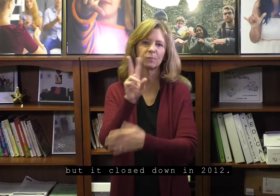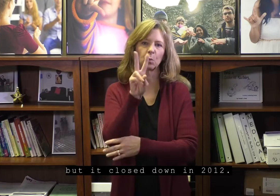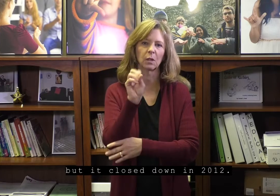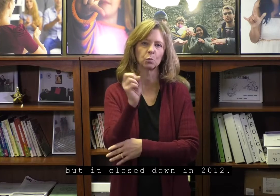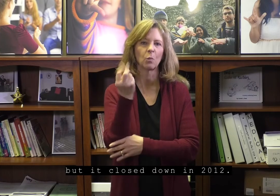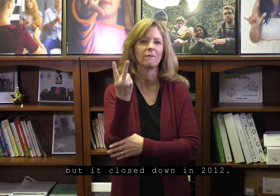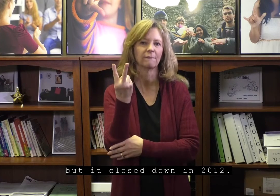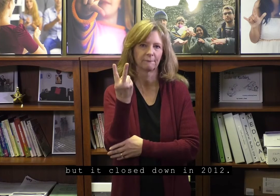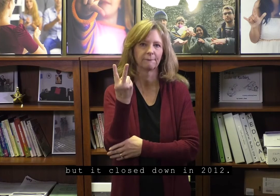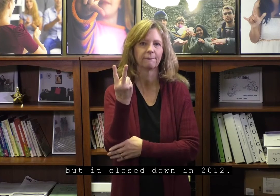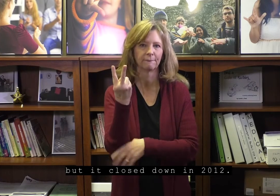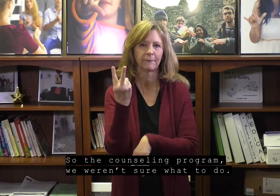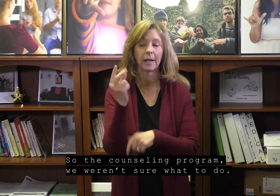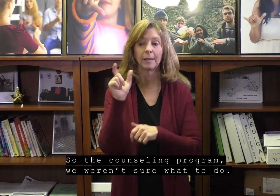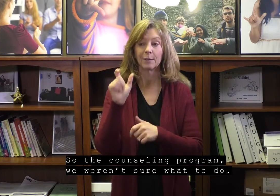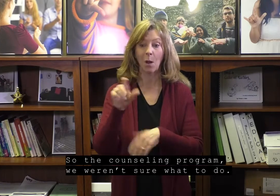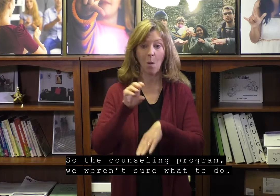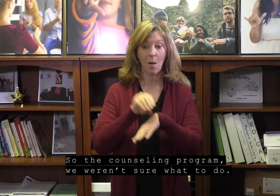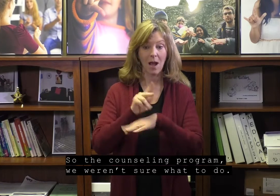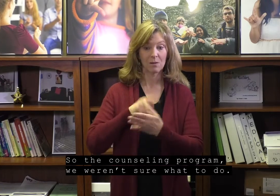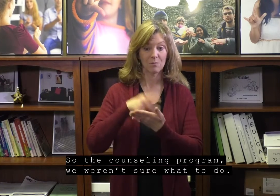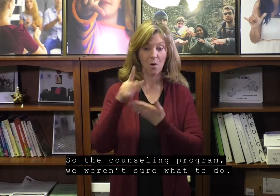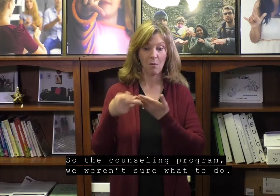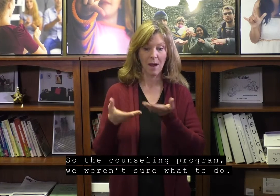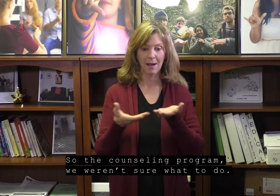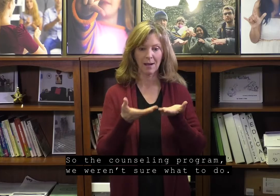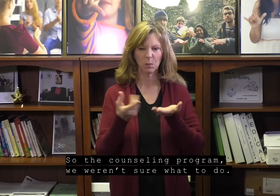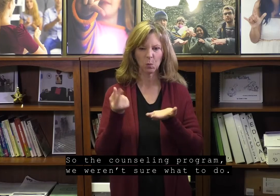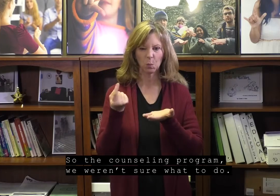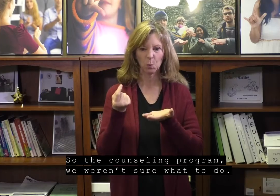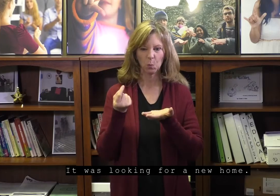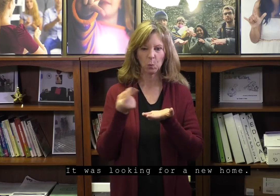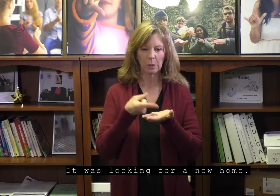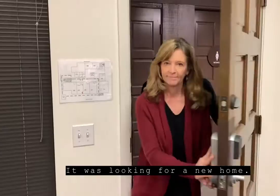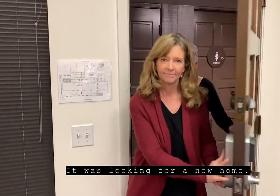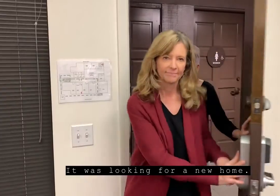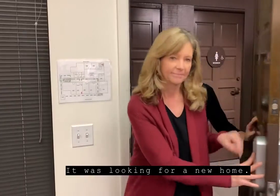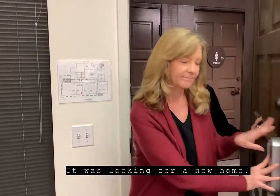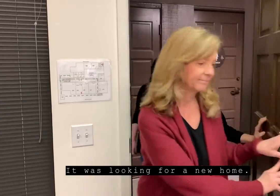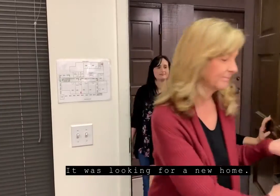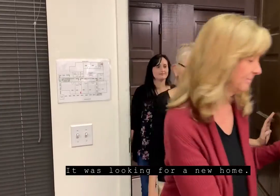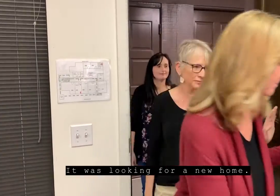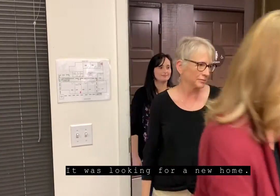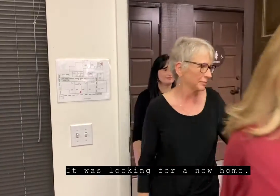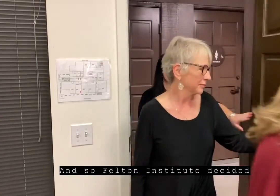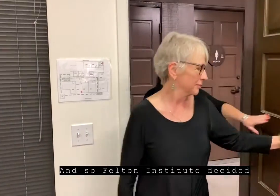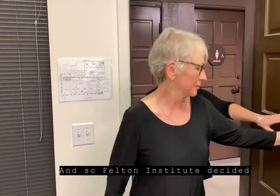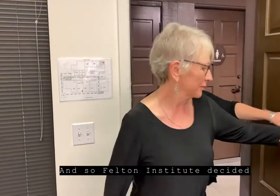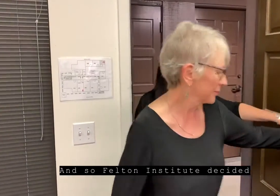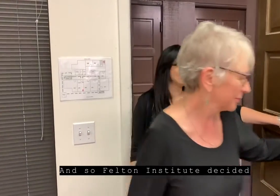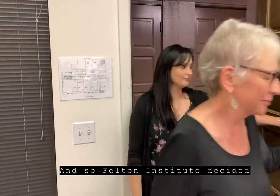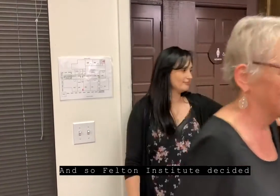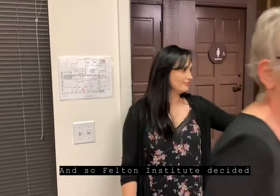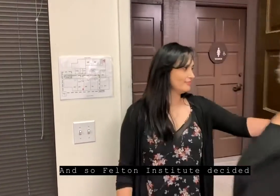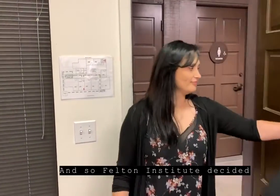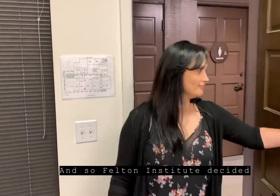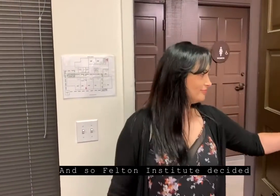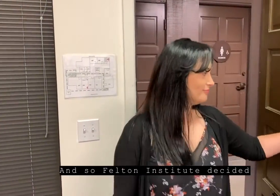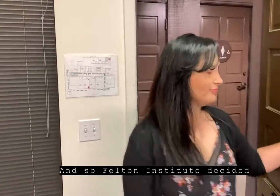wonderful program, but it closed down in 2012. So the counseling program, we weren't sure what to do, was looking for a new home. And so